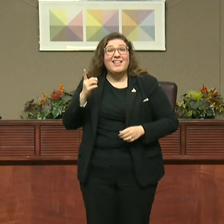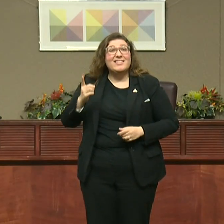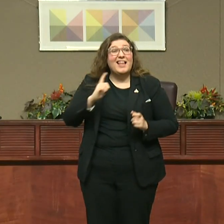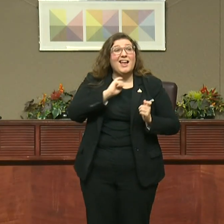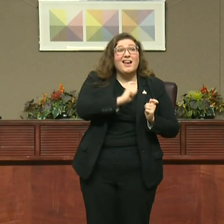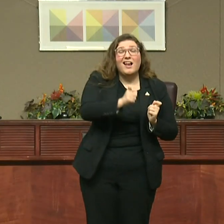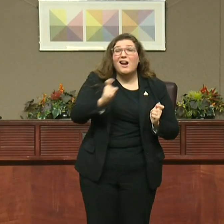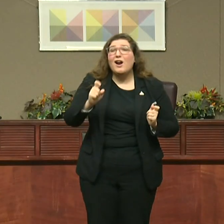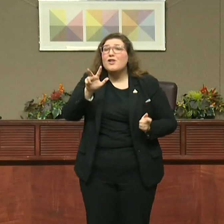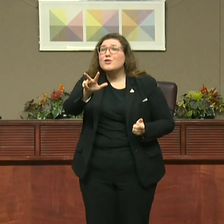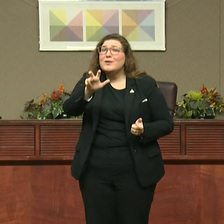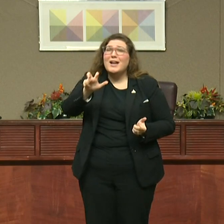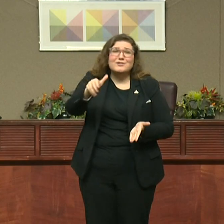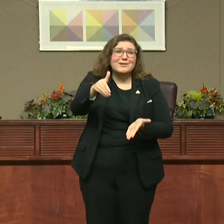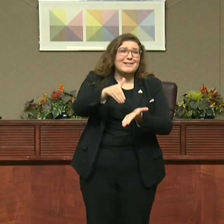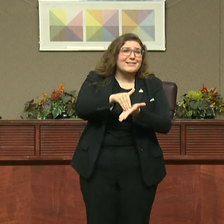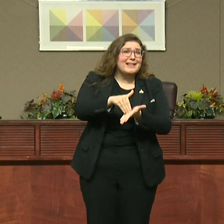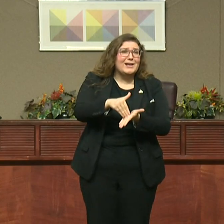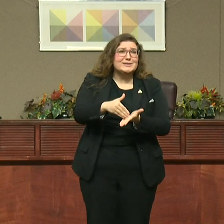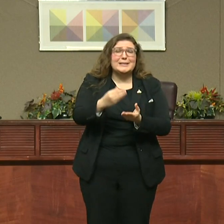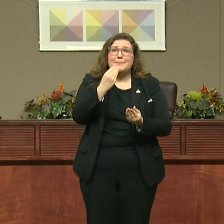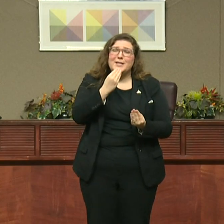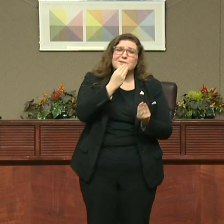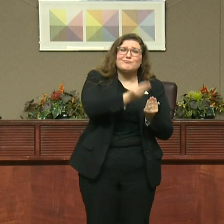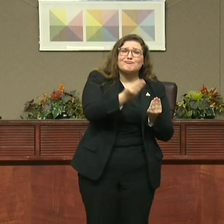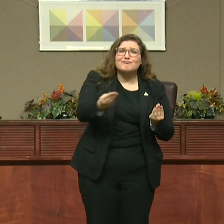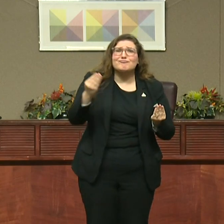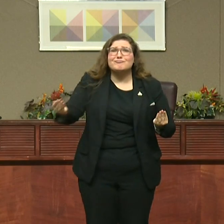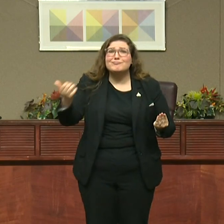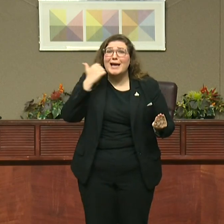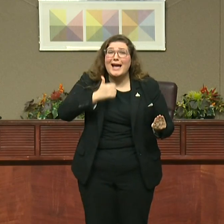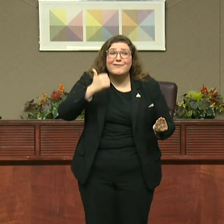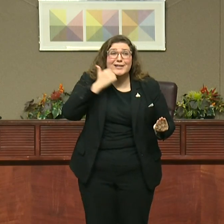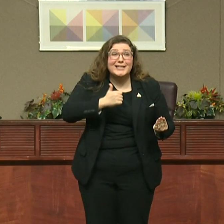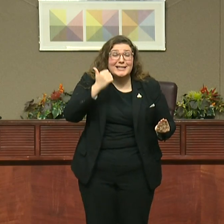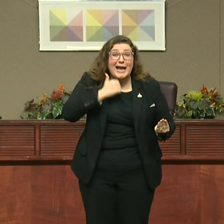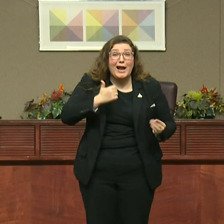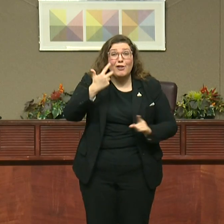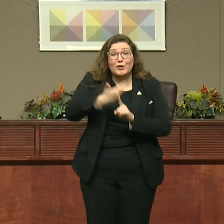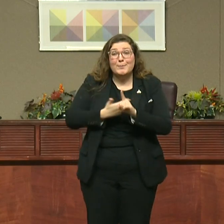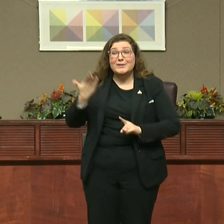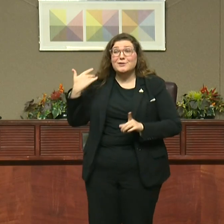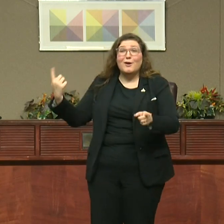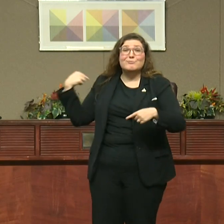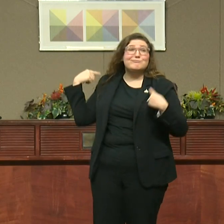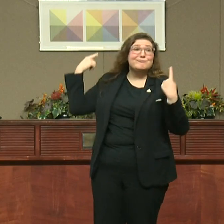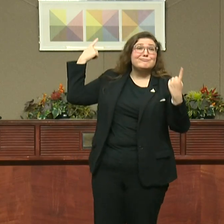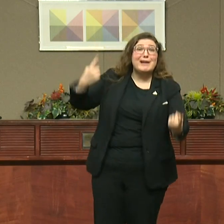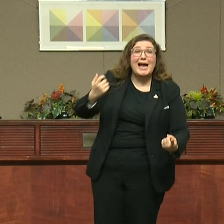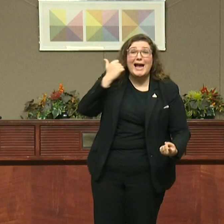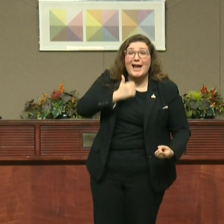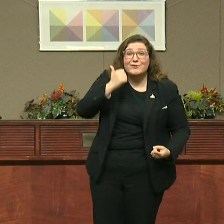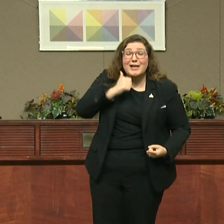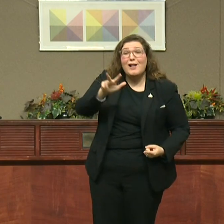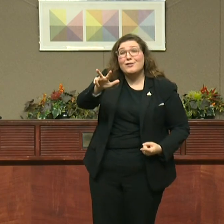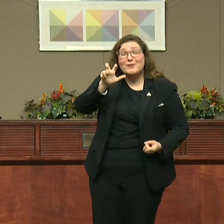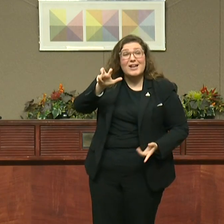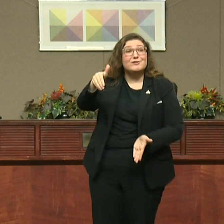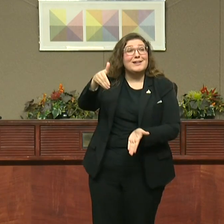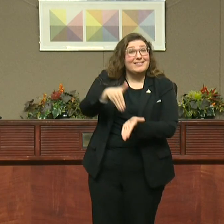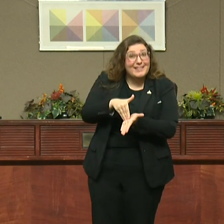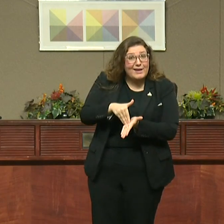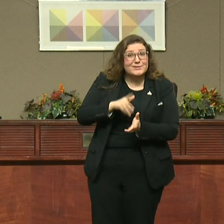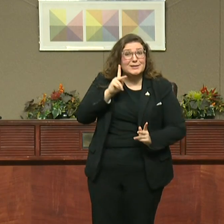300,000 meals each day since March in this community. So it speaks to the magnitude of the problem that